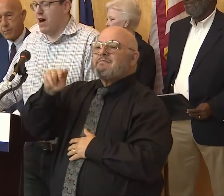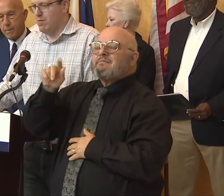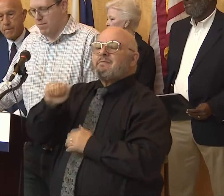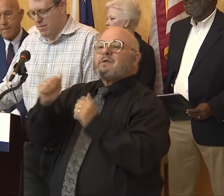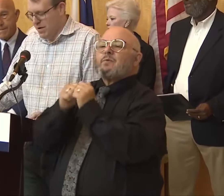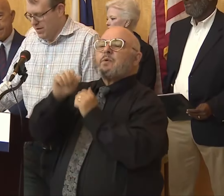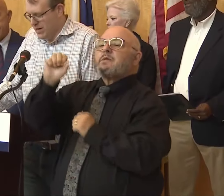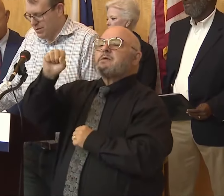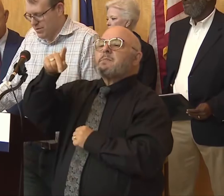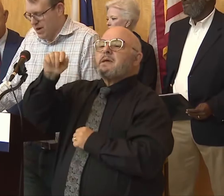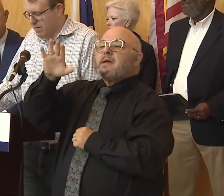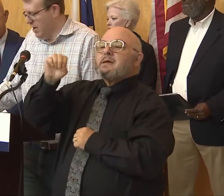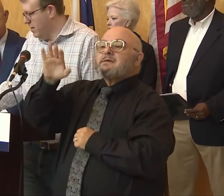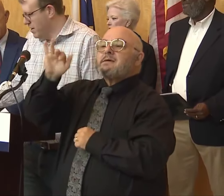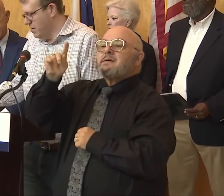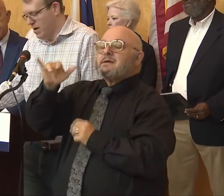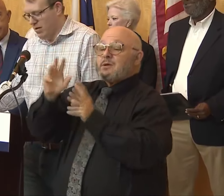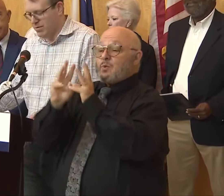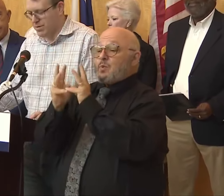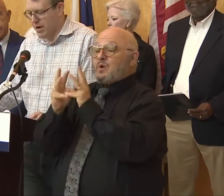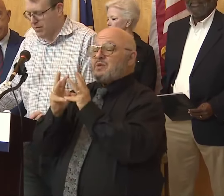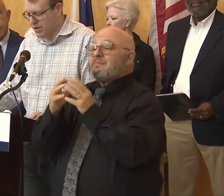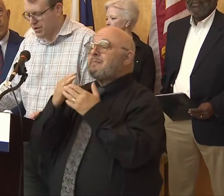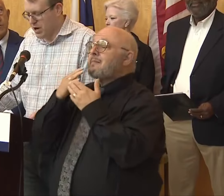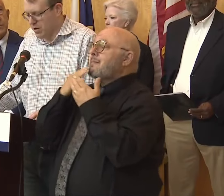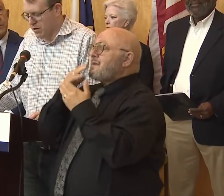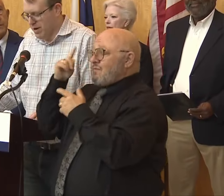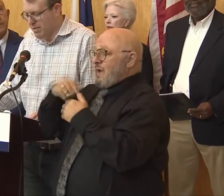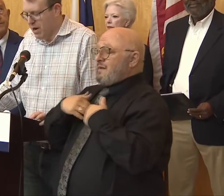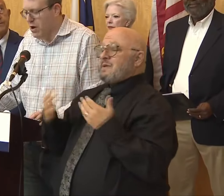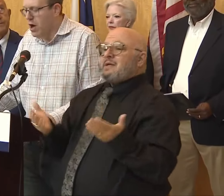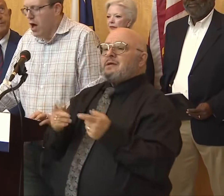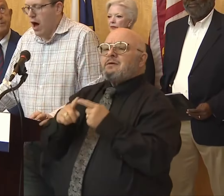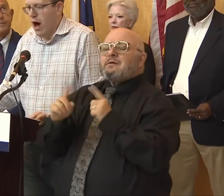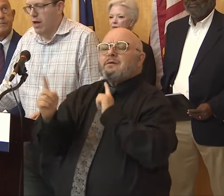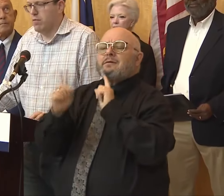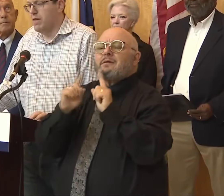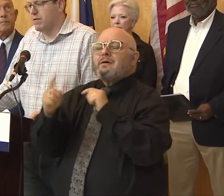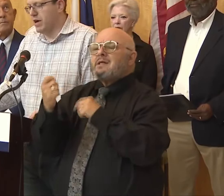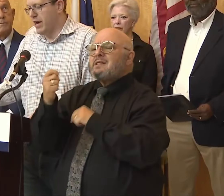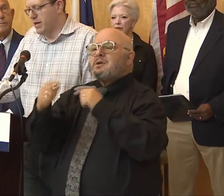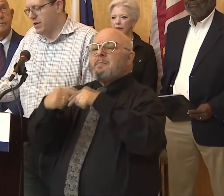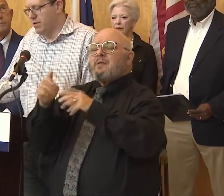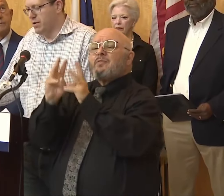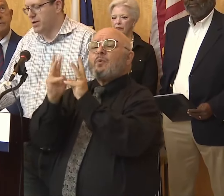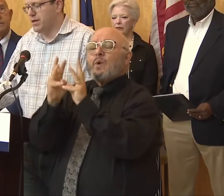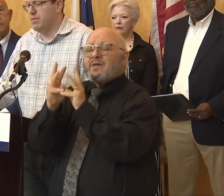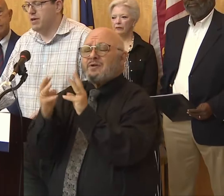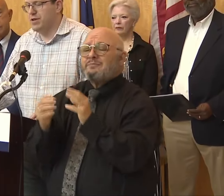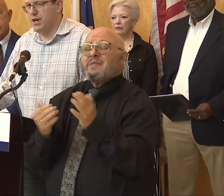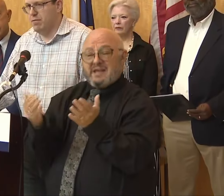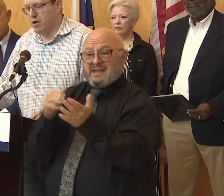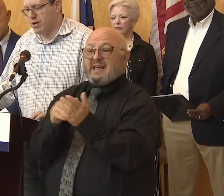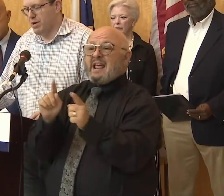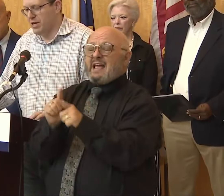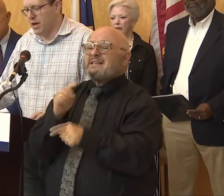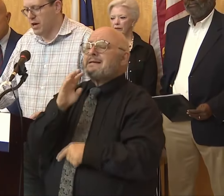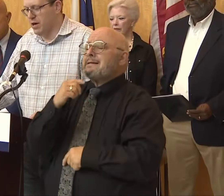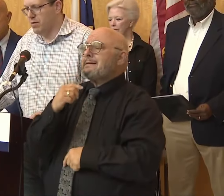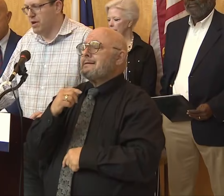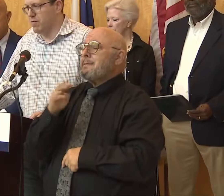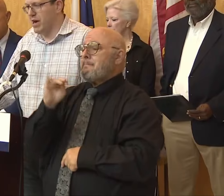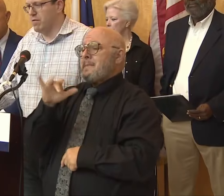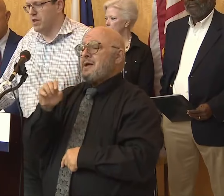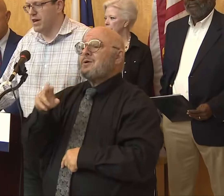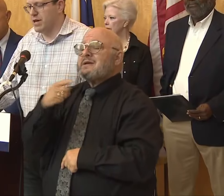Weather. Thanks for having me out here, Mr. Mayor, to just talk a little bit about the weather. Again, you know, as the mayor stated, we are expecting